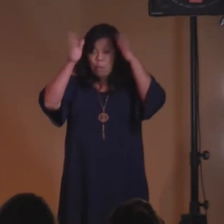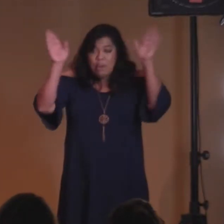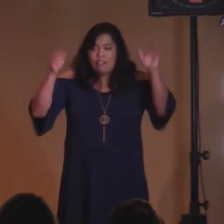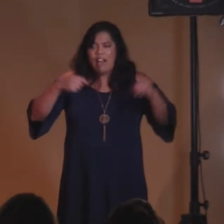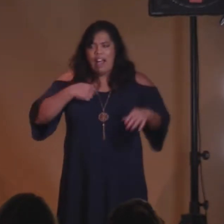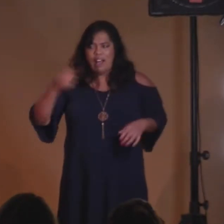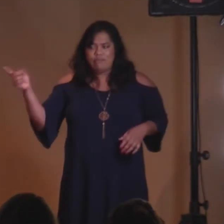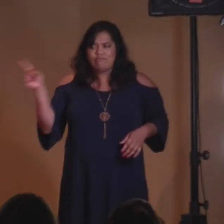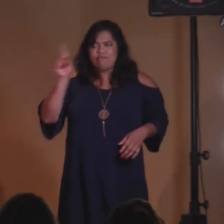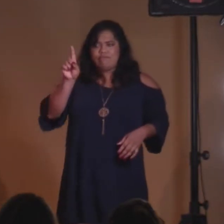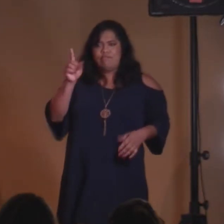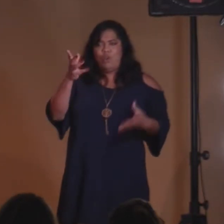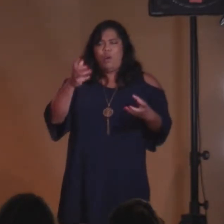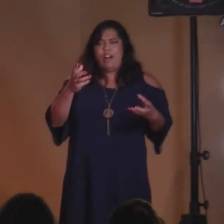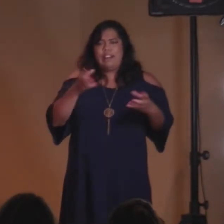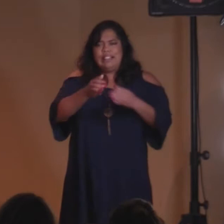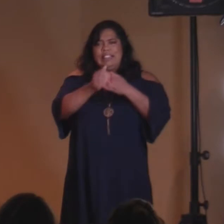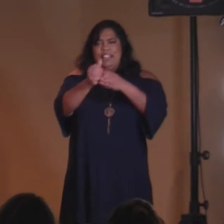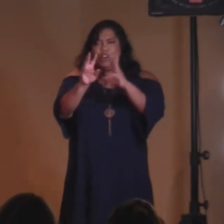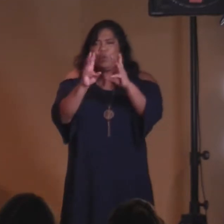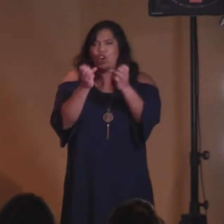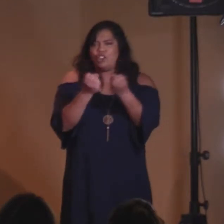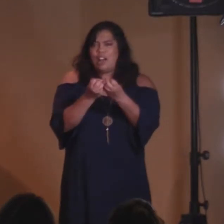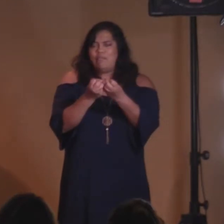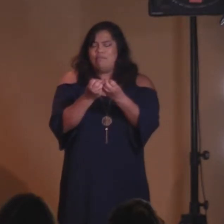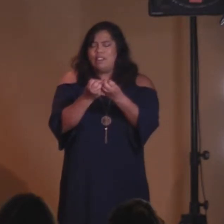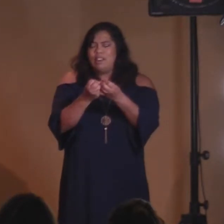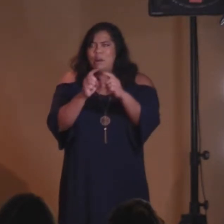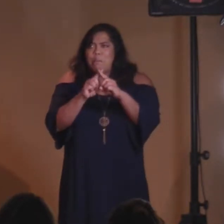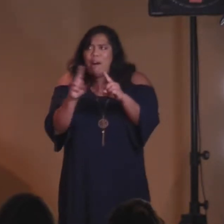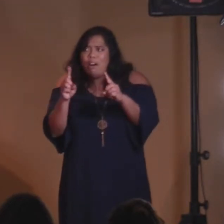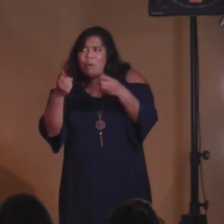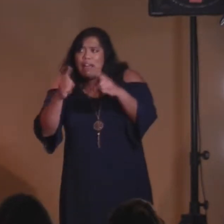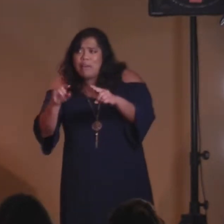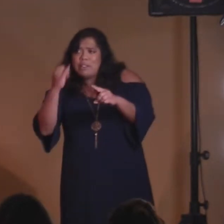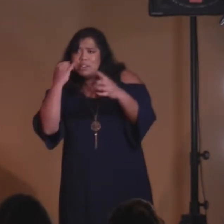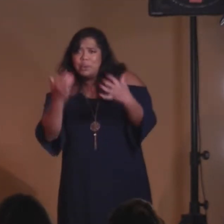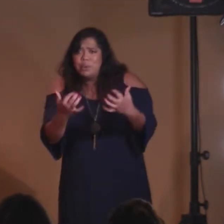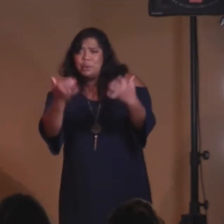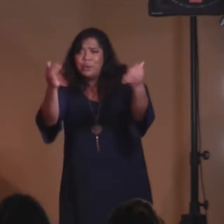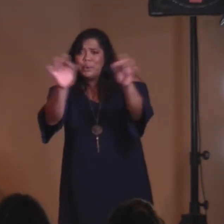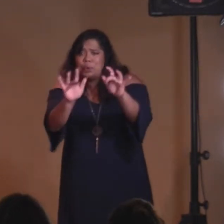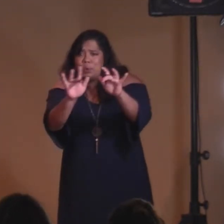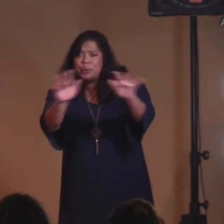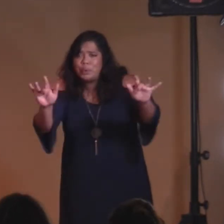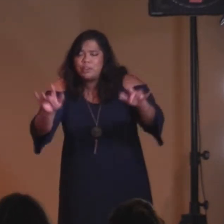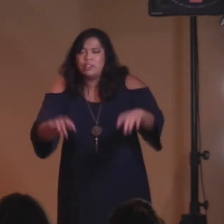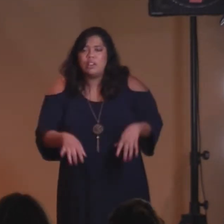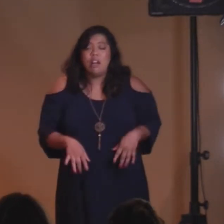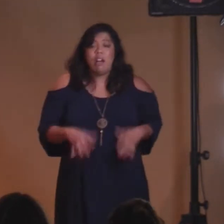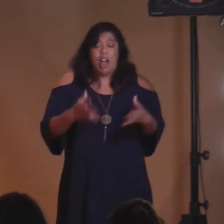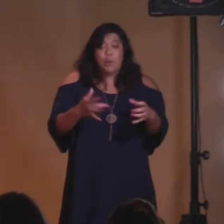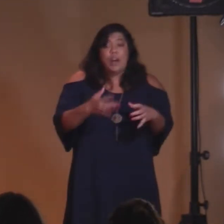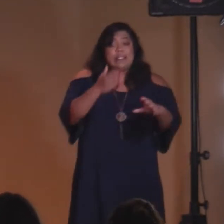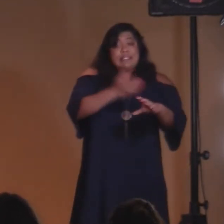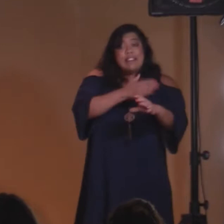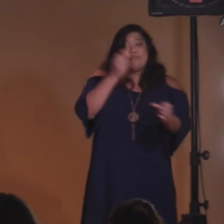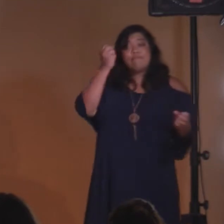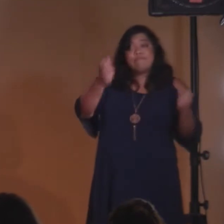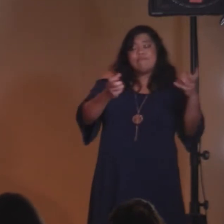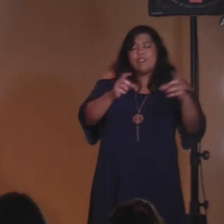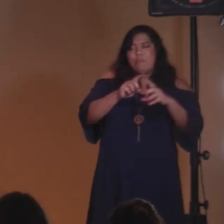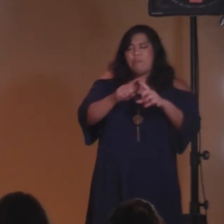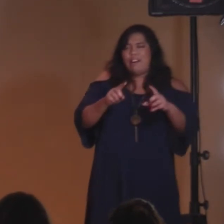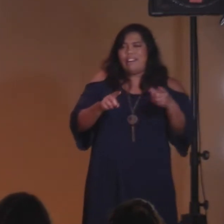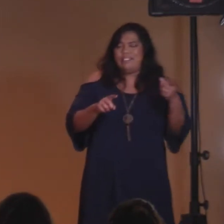up? There's a song I want to sing, but what if my voice cracks? There's a thing that I want to become,